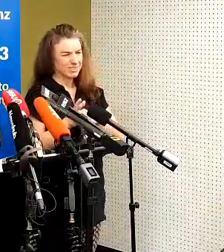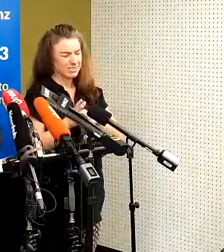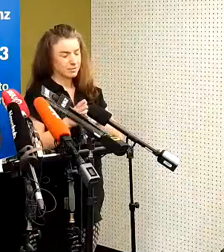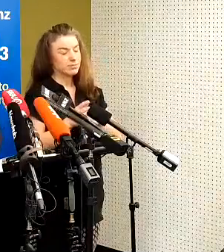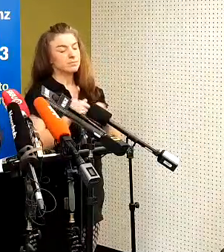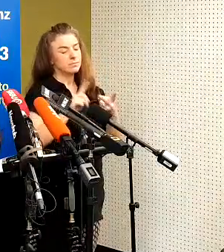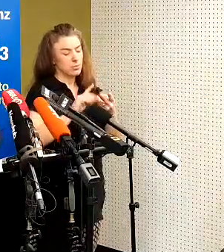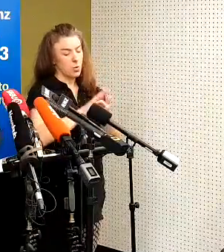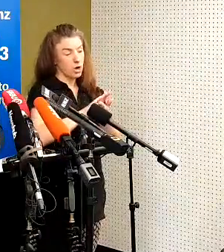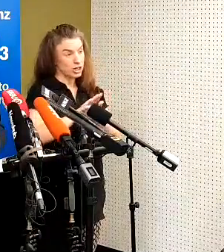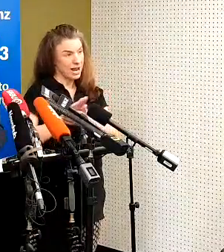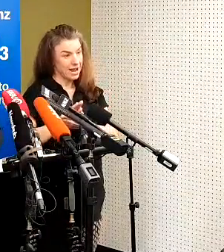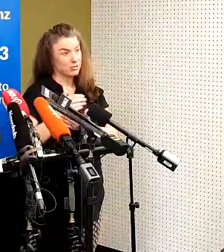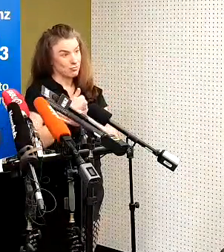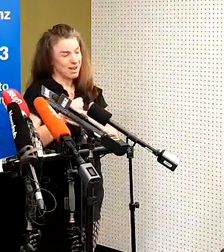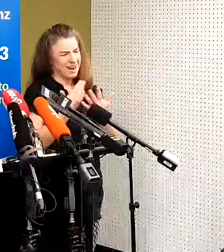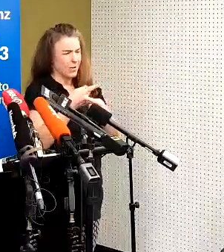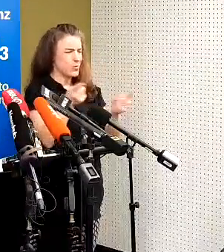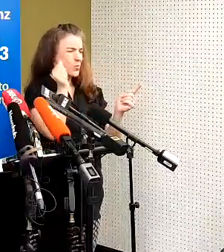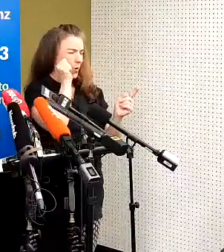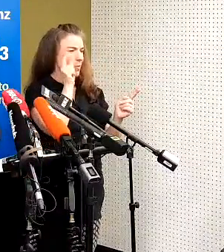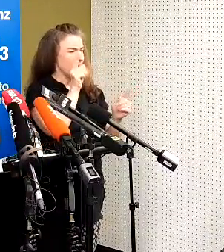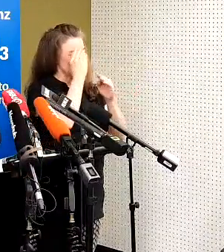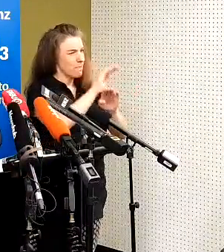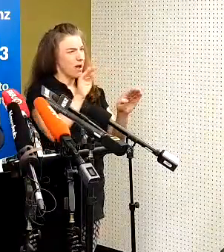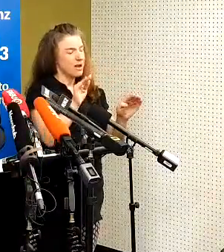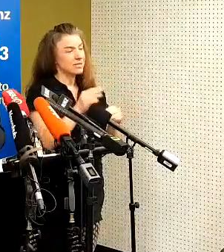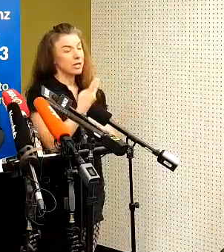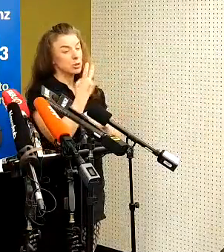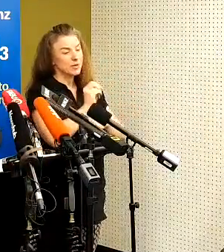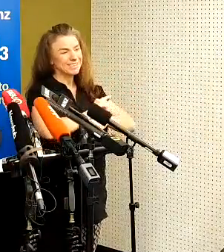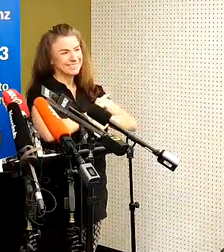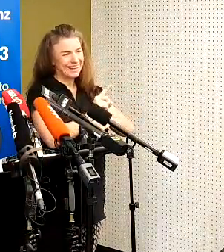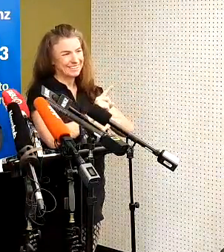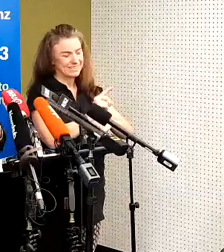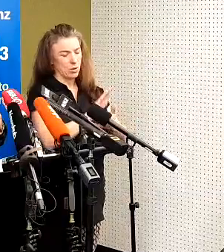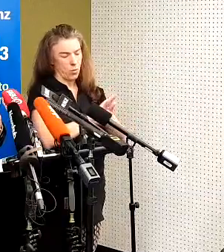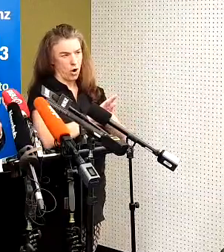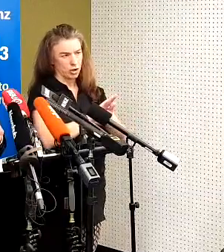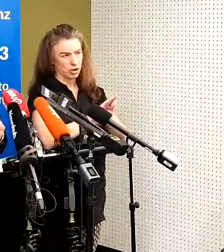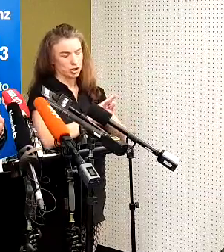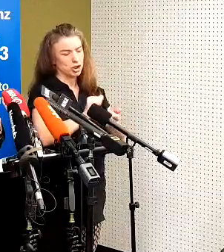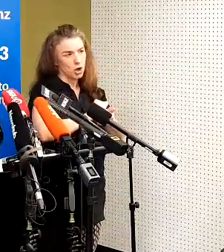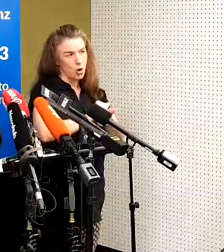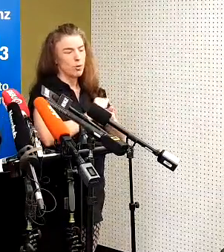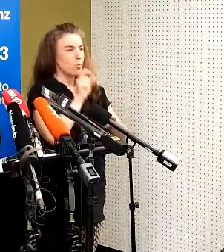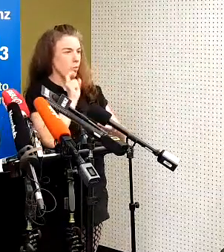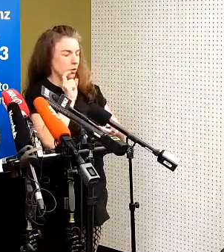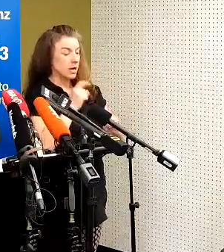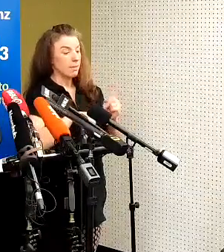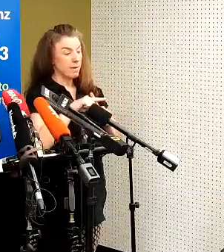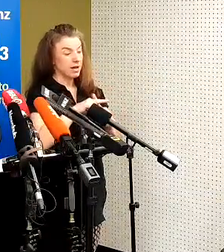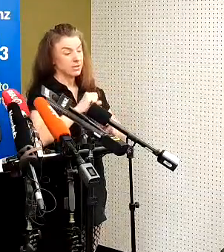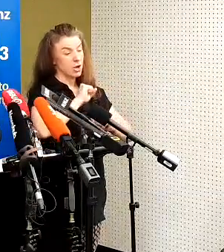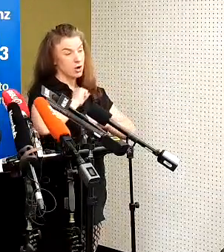hands regularly, I think everybody now knows, but it's worth repeating, 20 seconds with soap and water, and cough etiquette and